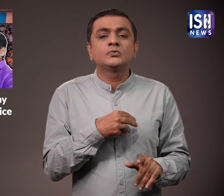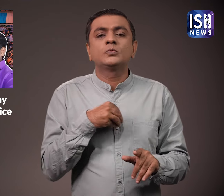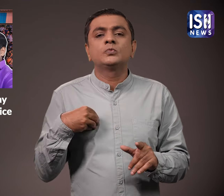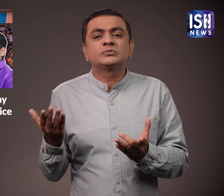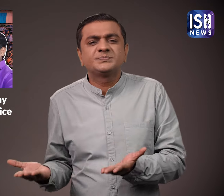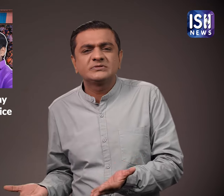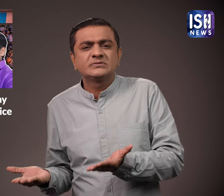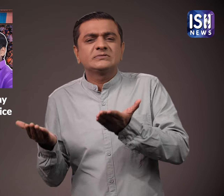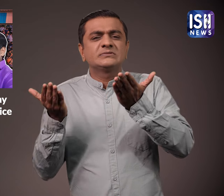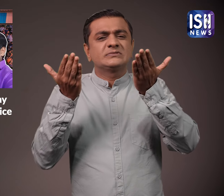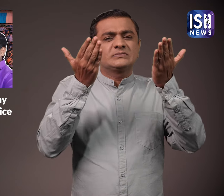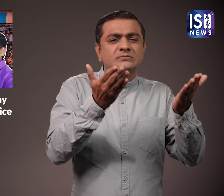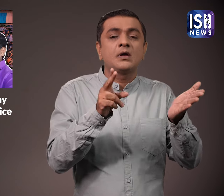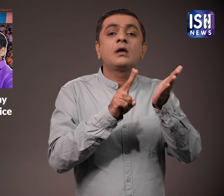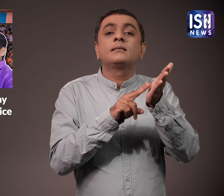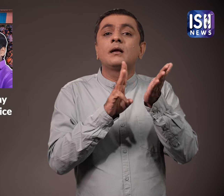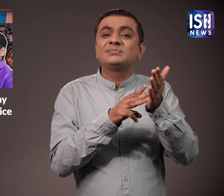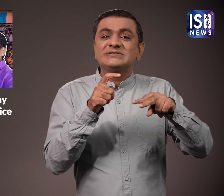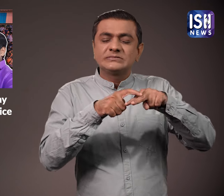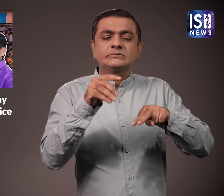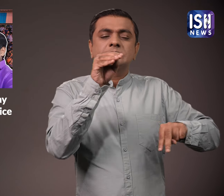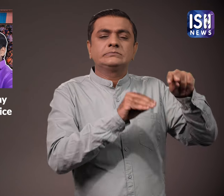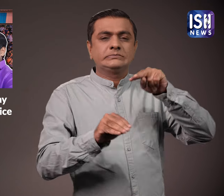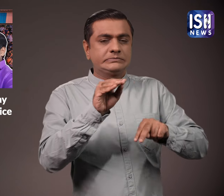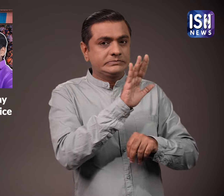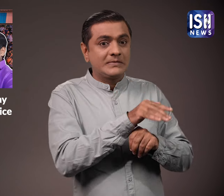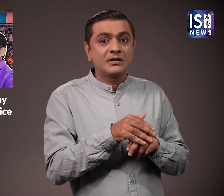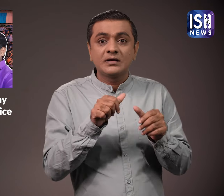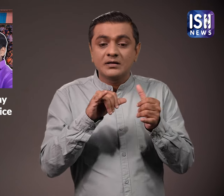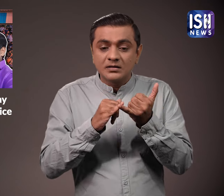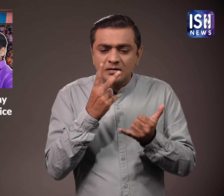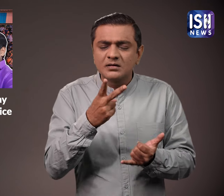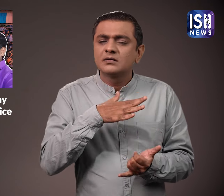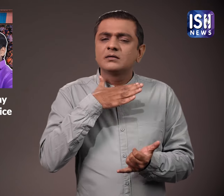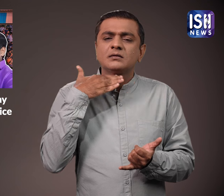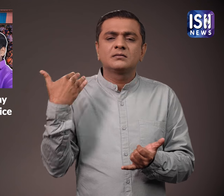Both were immediately rushed to the hospital where Moray received treatment and Shinde was declared dead.